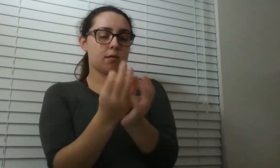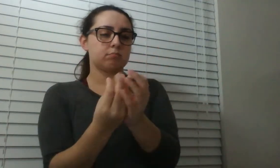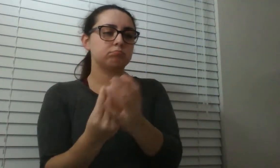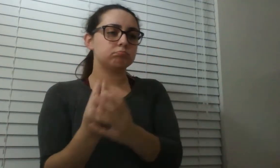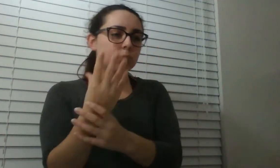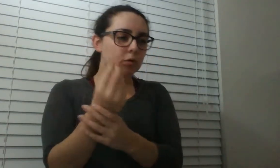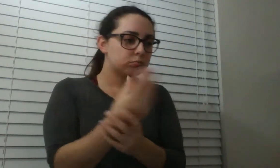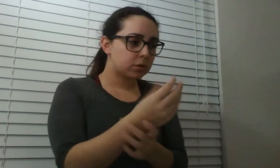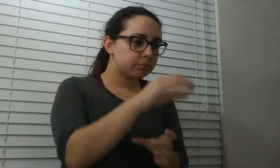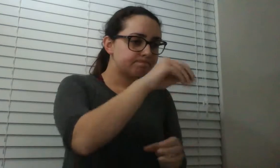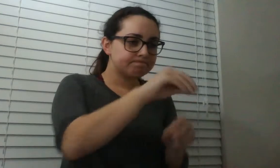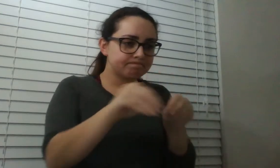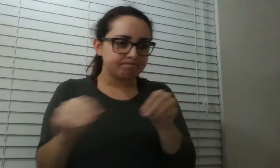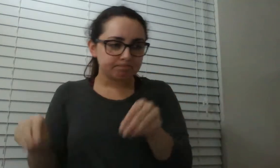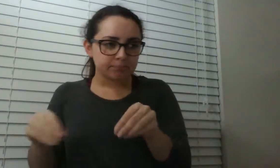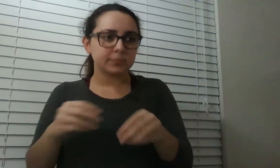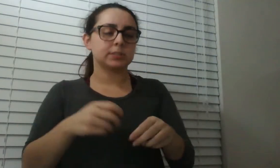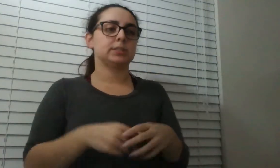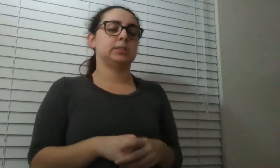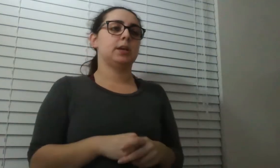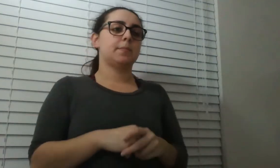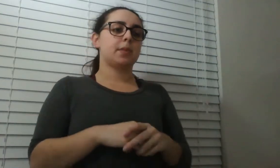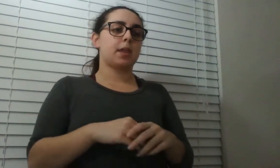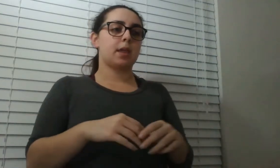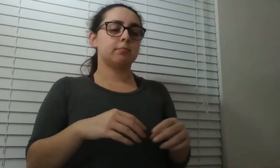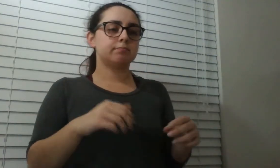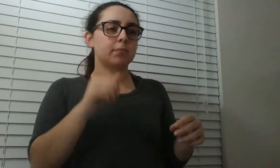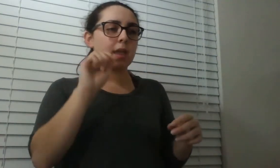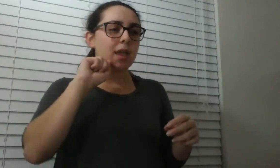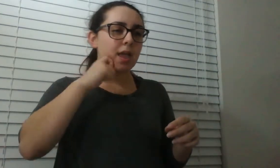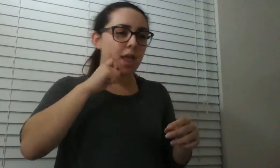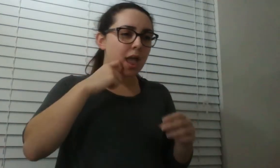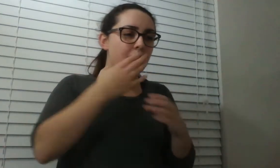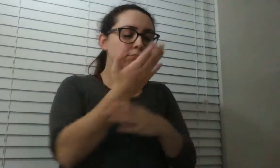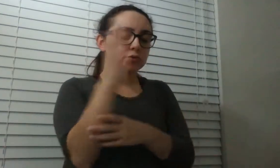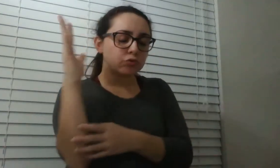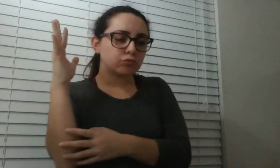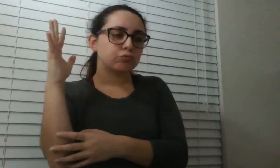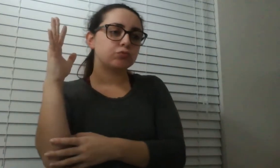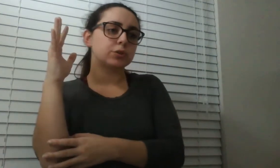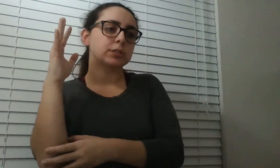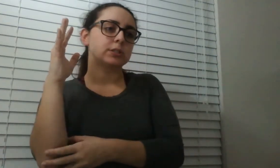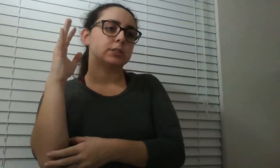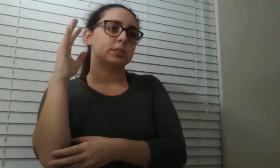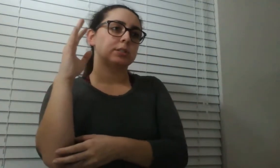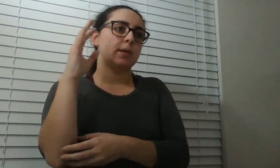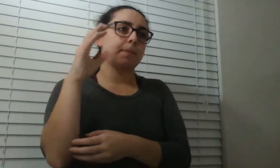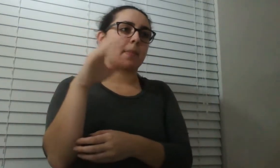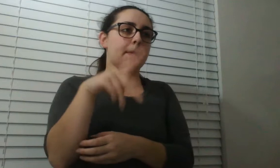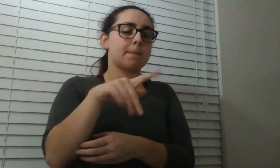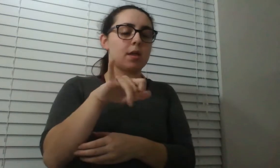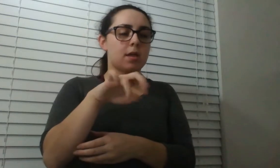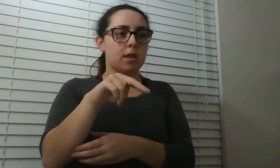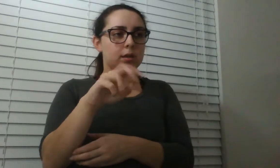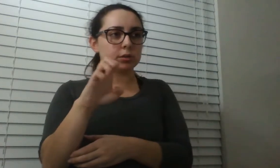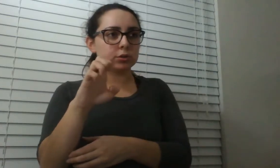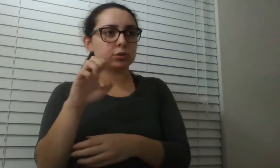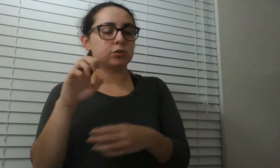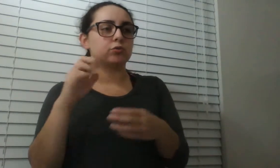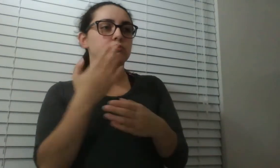They planted apple trees and pine trees, cherry, and amongst them was a maple tree. That was Rick's favorite. It